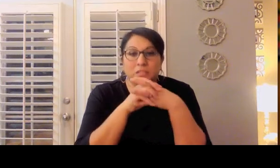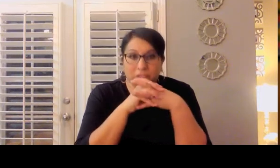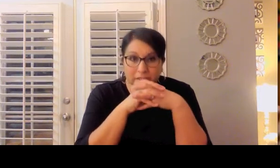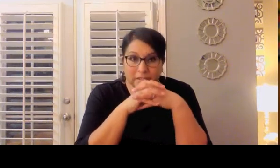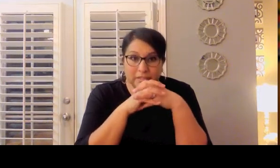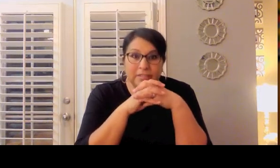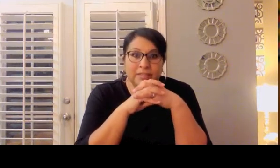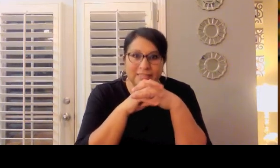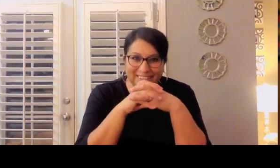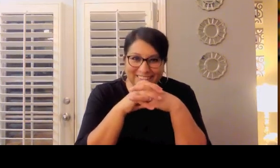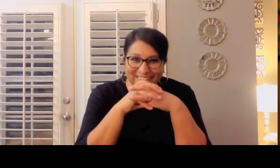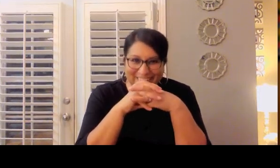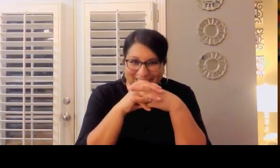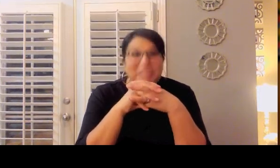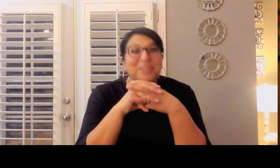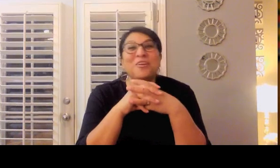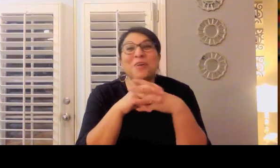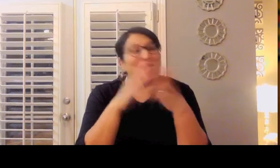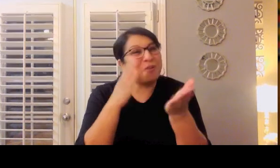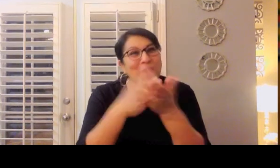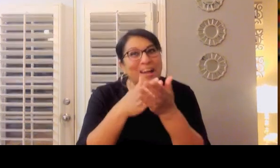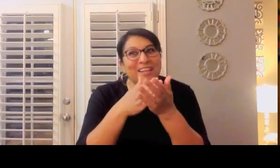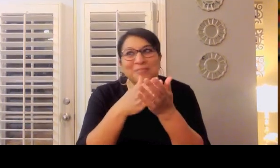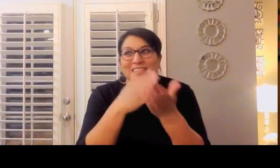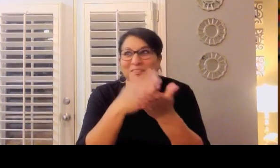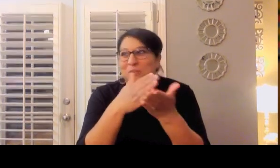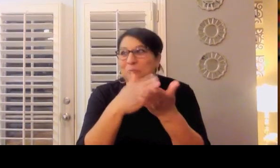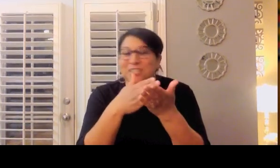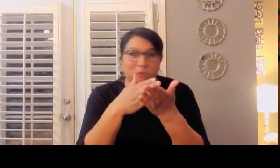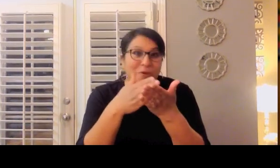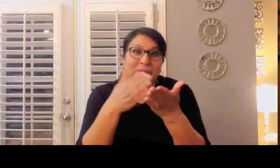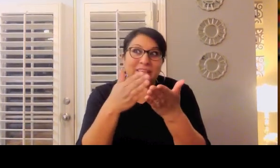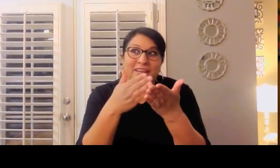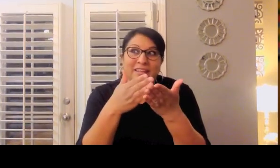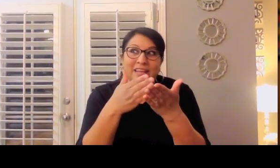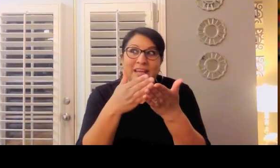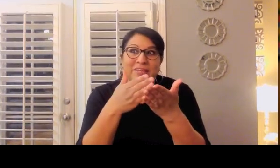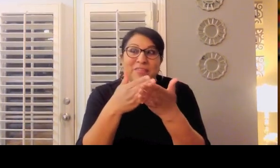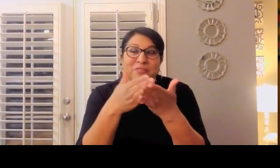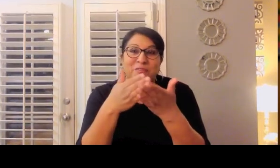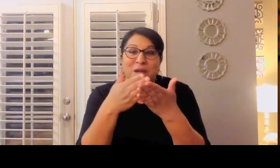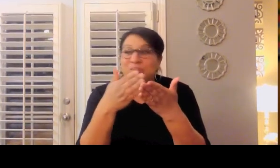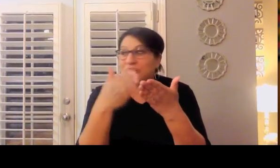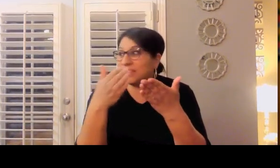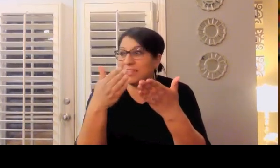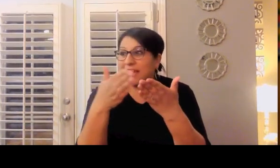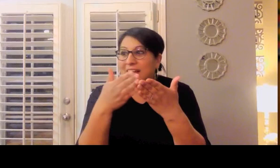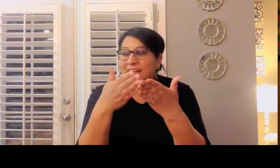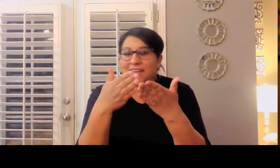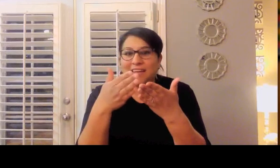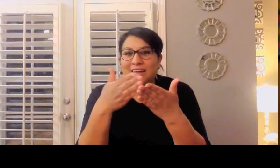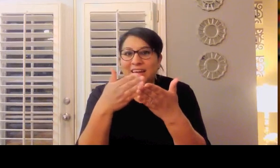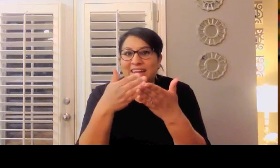even charge extra? But what you kind of what do you think? For a while, it was like the rush order. But then, I mean, even though I was charging